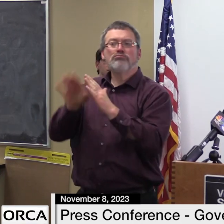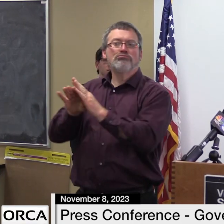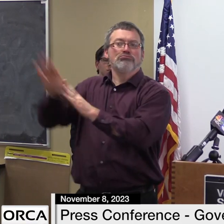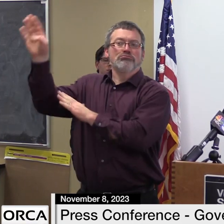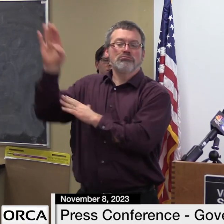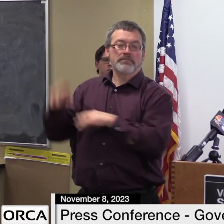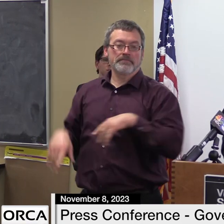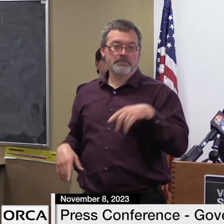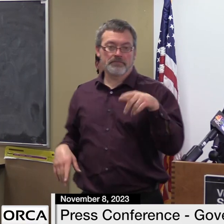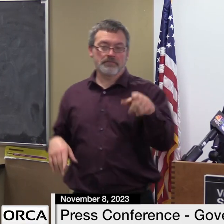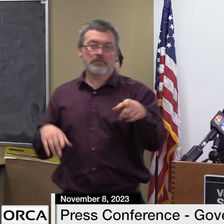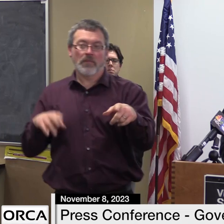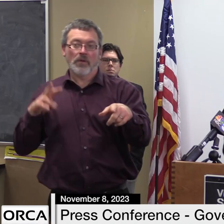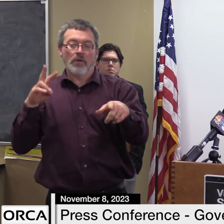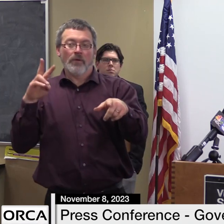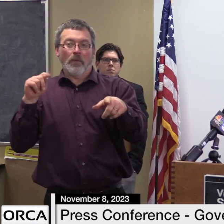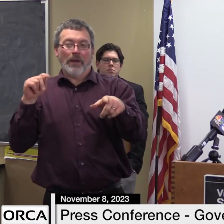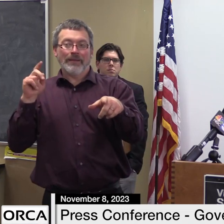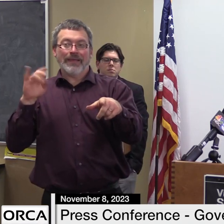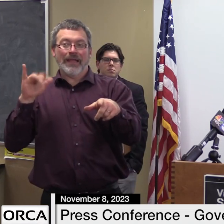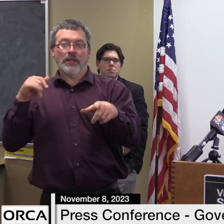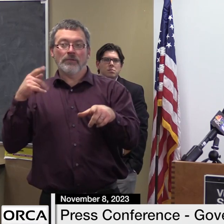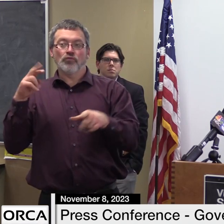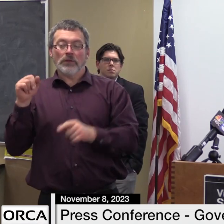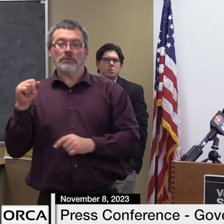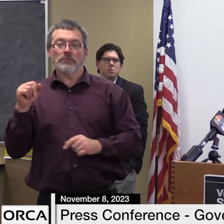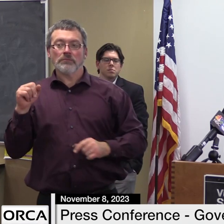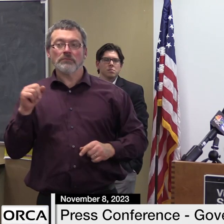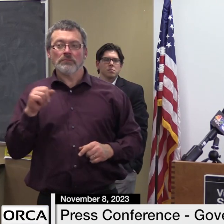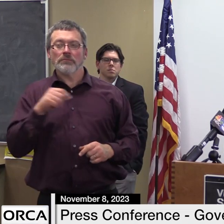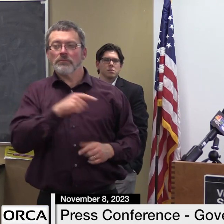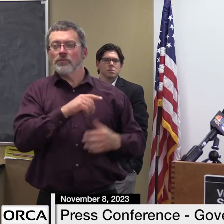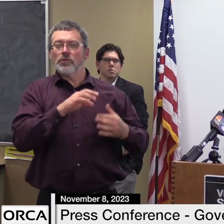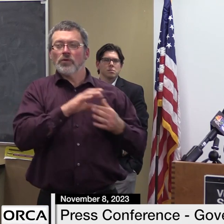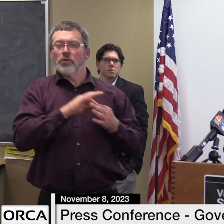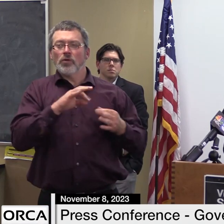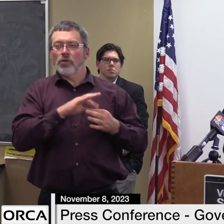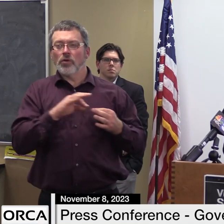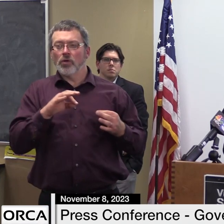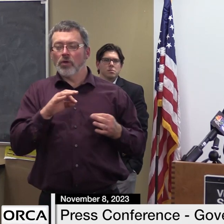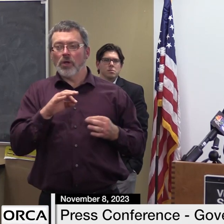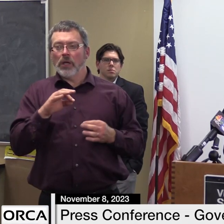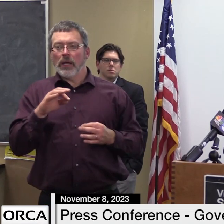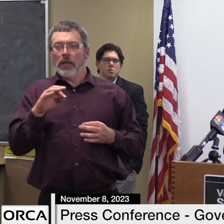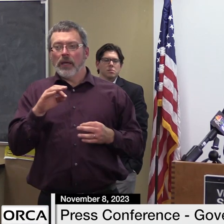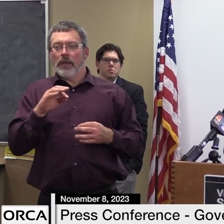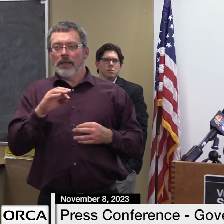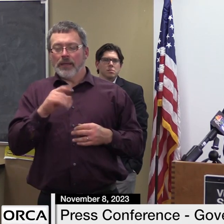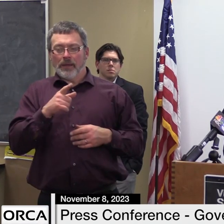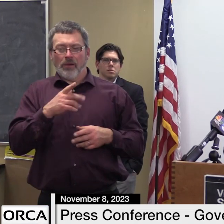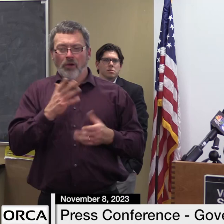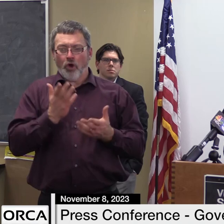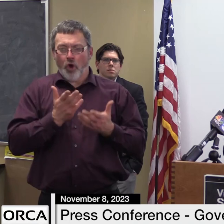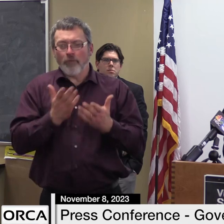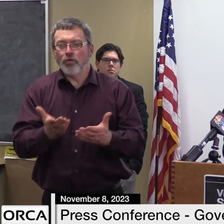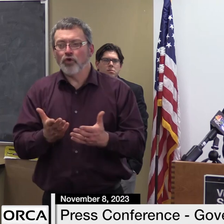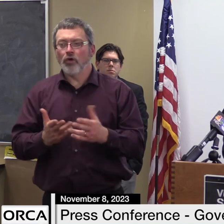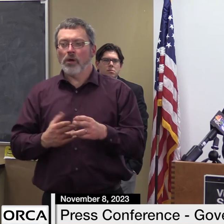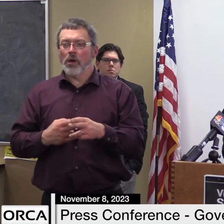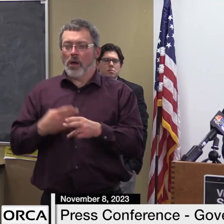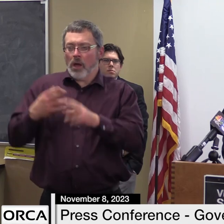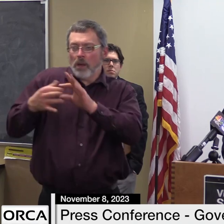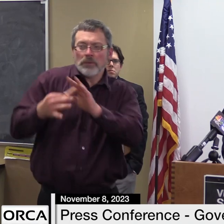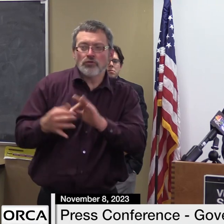going to help you with housing, but you must, not just we're offering, not just we're mentioning, but as a requirement